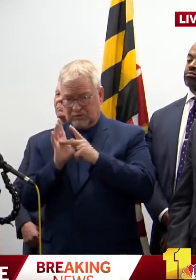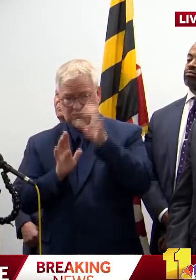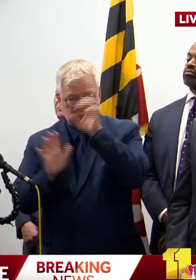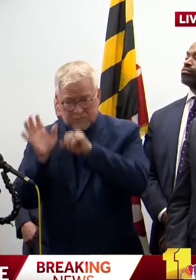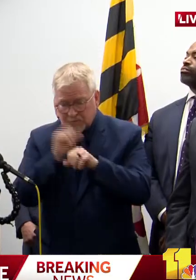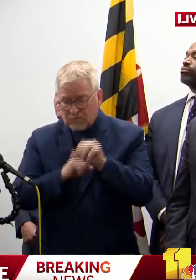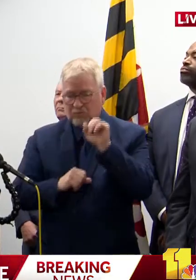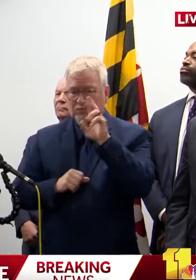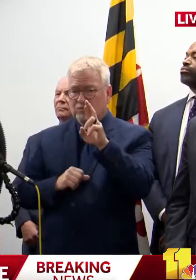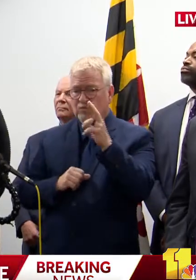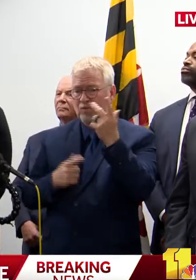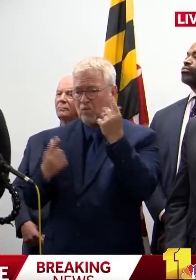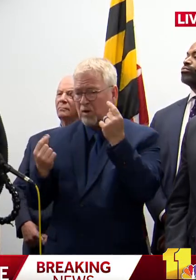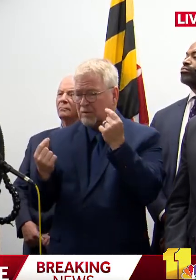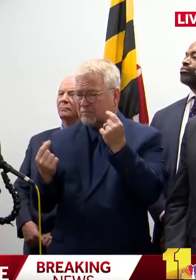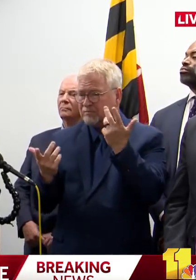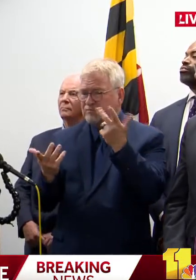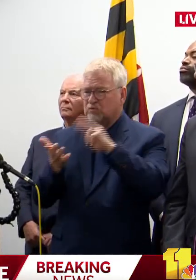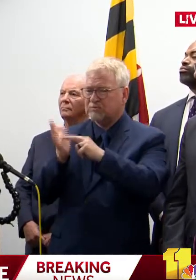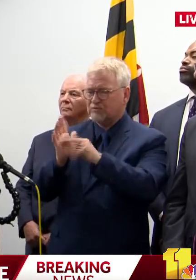was involved.